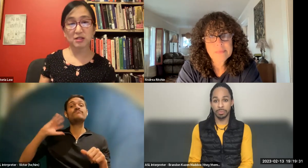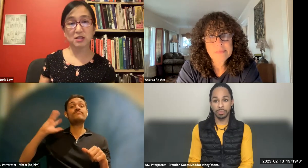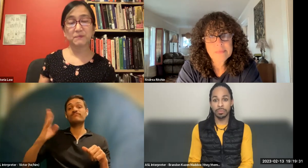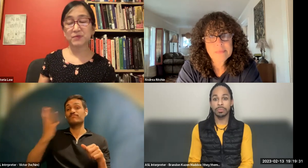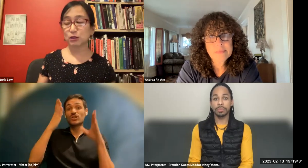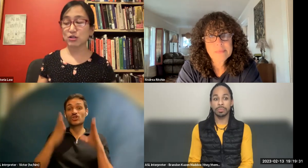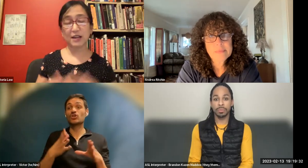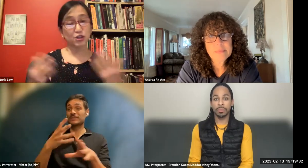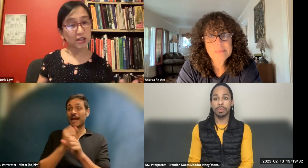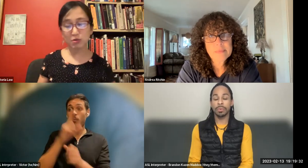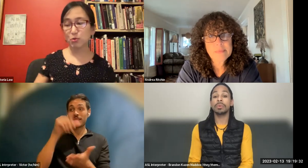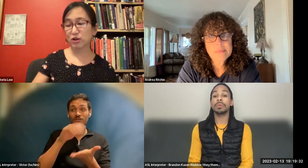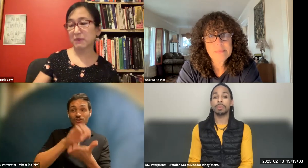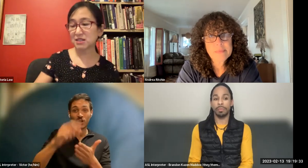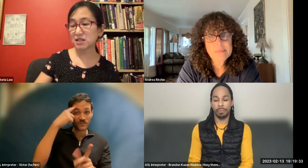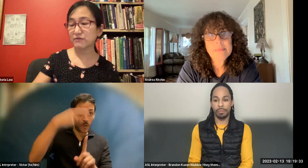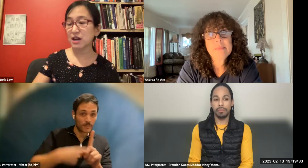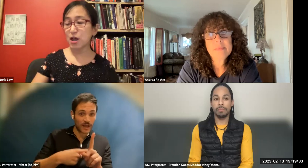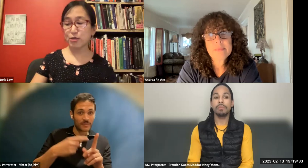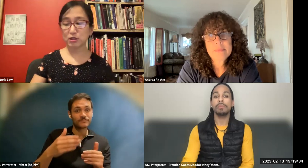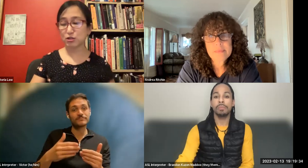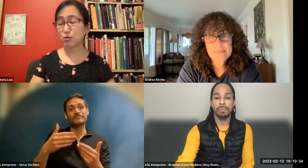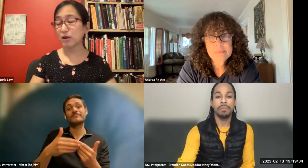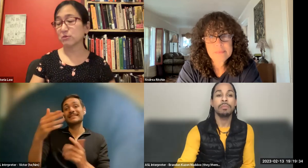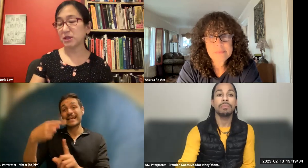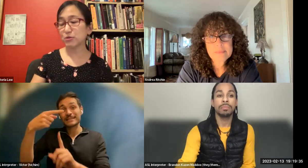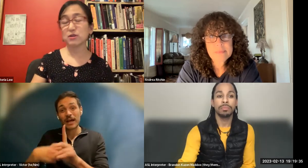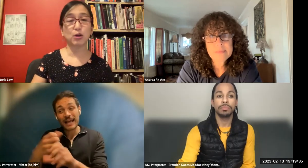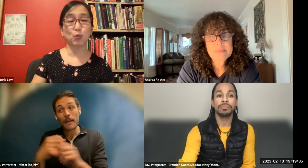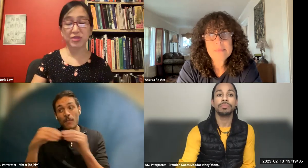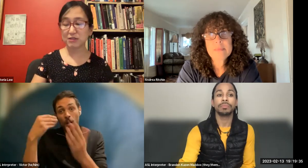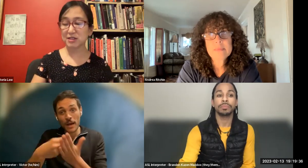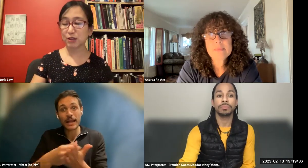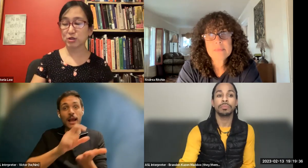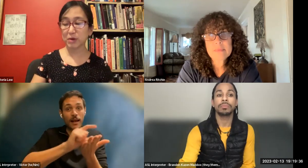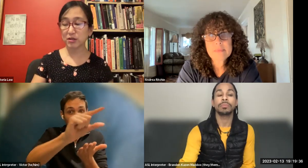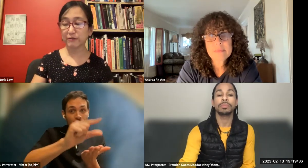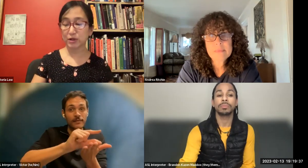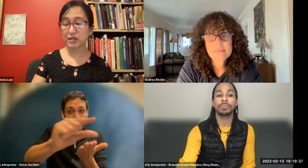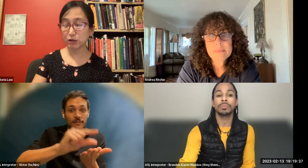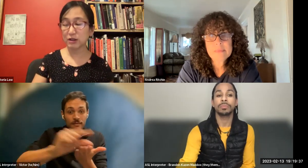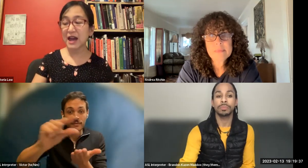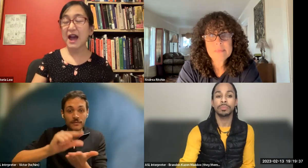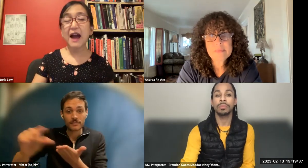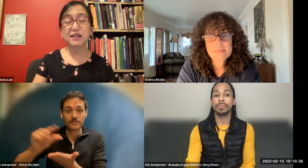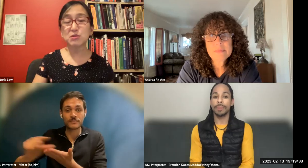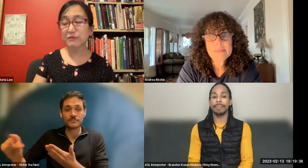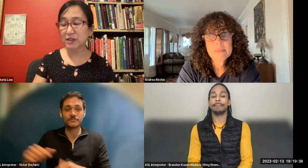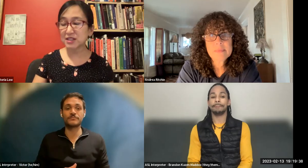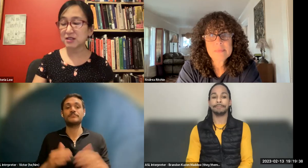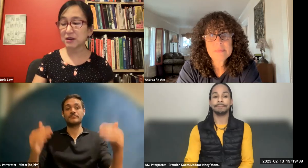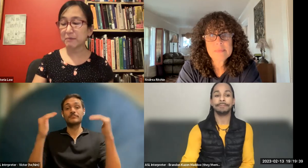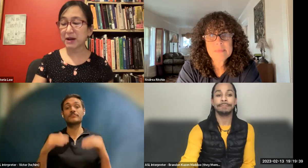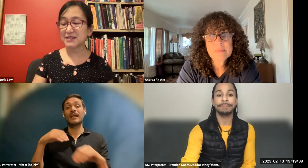11 months. Los Angeles was more expansive. 3,200 people got $1,000 a month for a year. And this